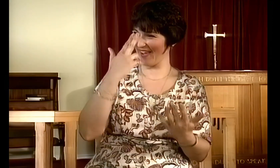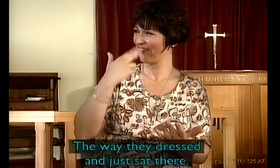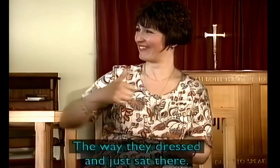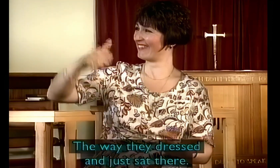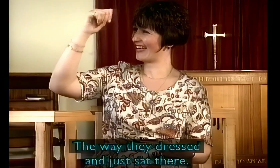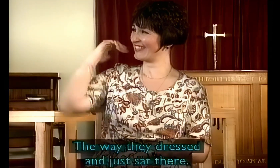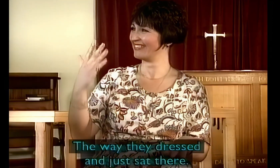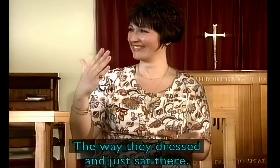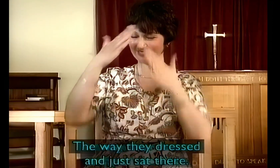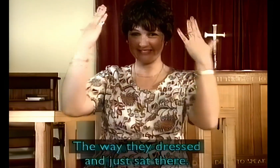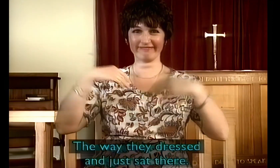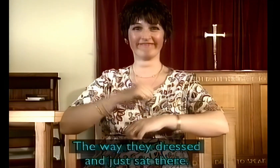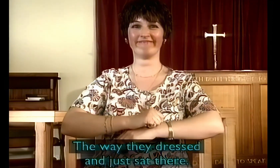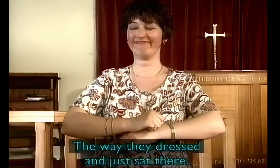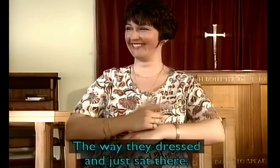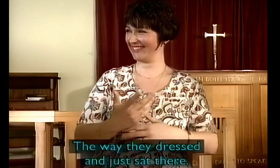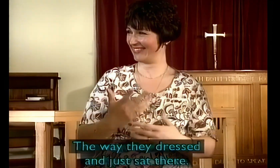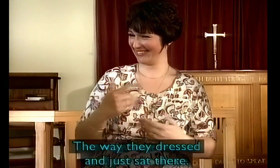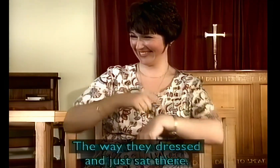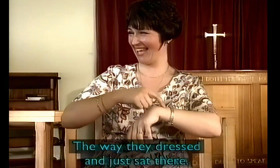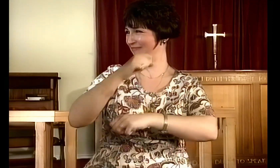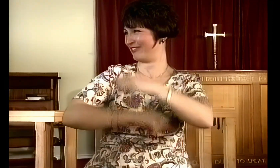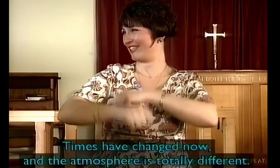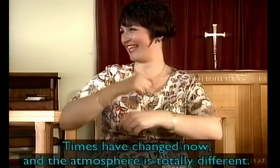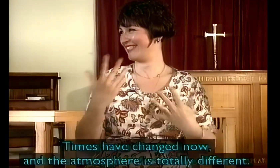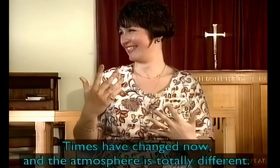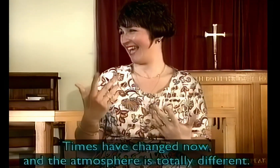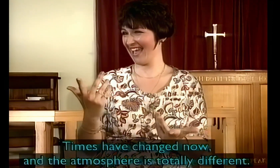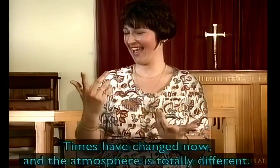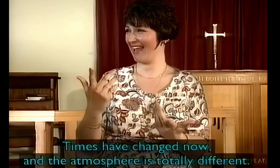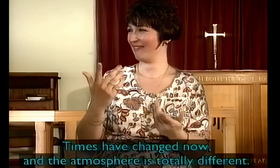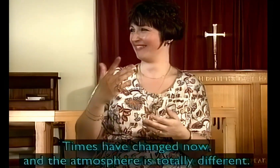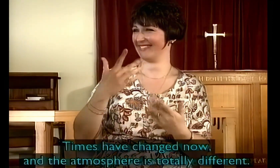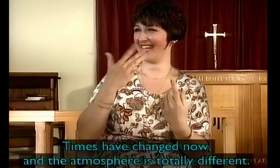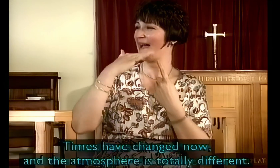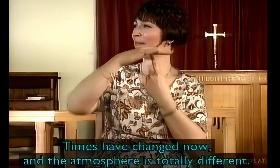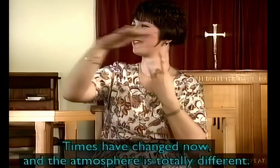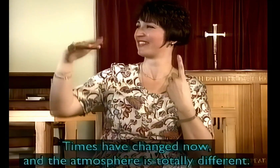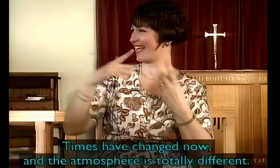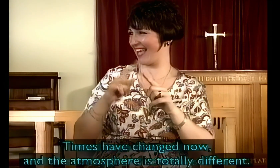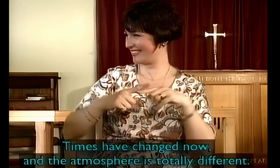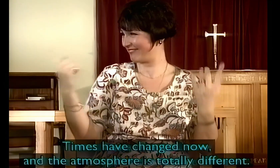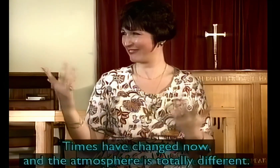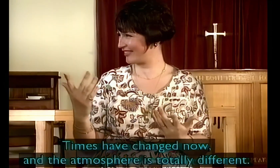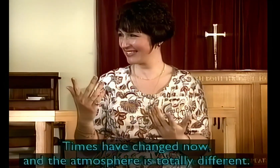so old-fashioned. The way they dressed and just sat there. Times have changed now and the atmosphere is totally